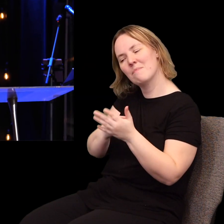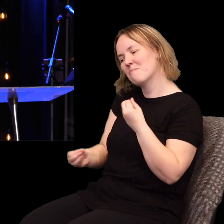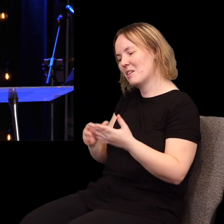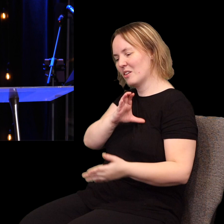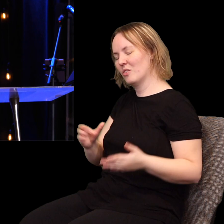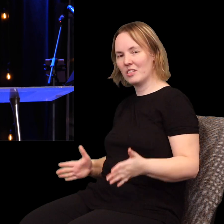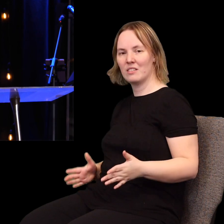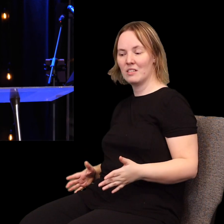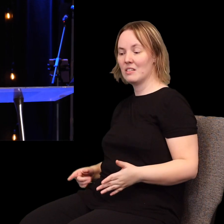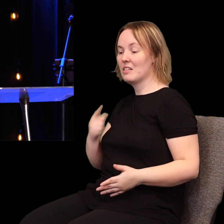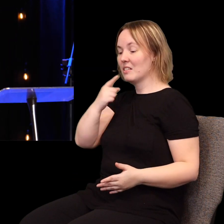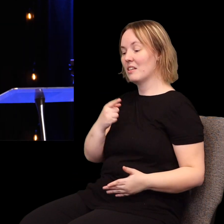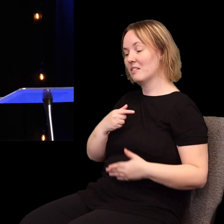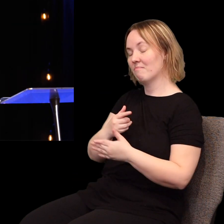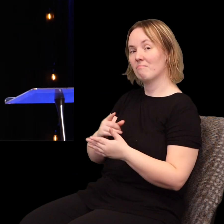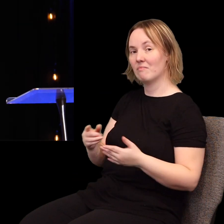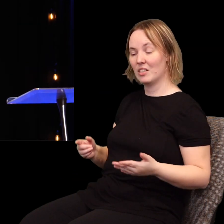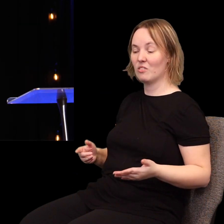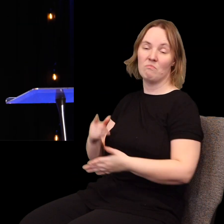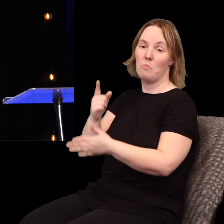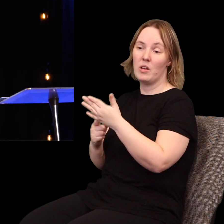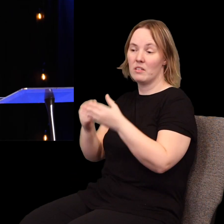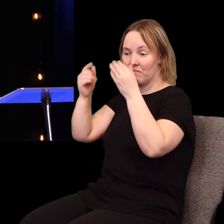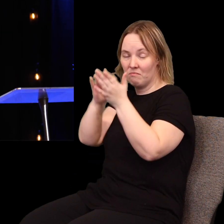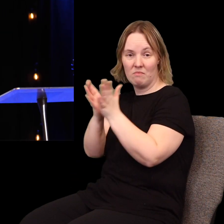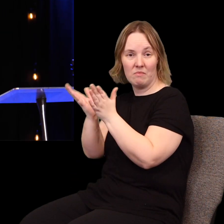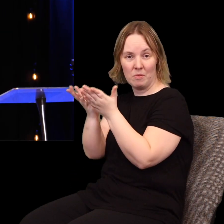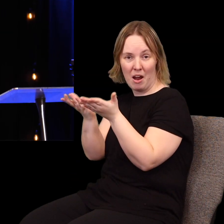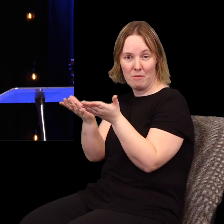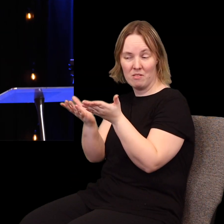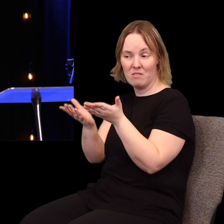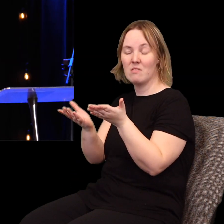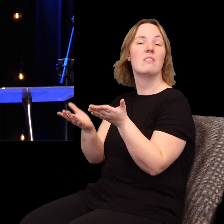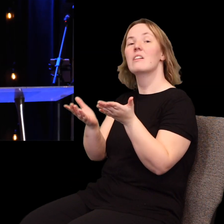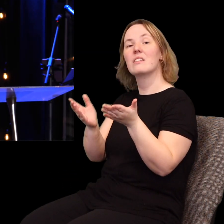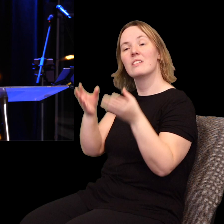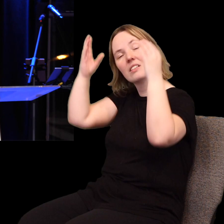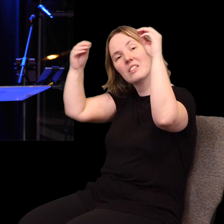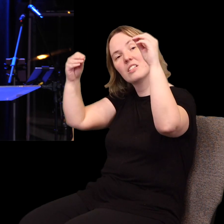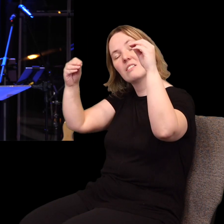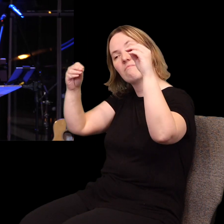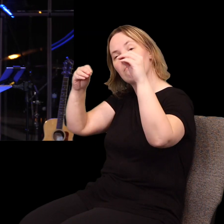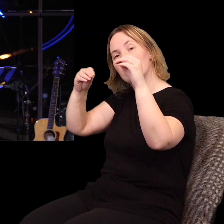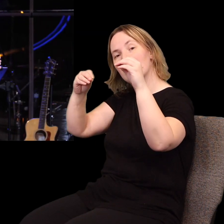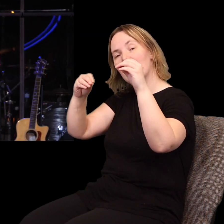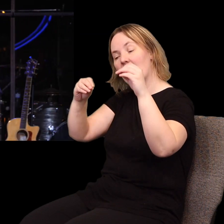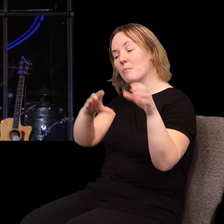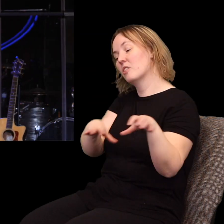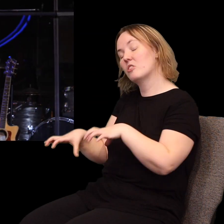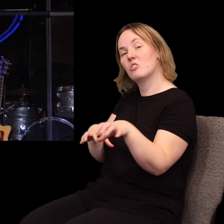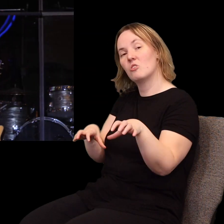mean by that is a lot of Christians say, okay, here's what the Bible teaches, and I'm going to try real hard to do that. Now, that's a part of it, but that's not the fullness of